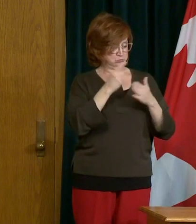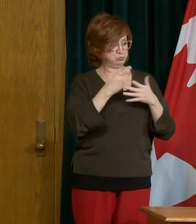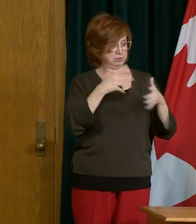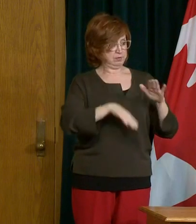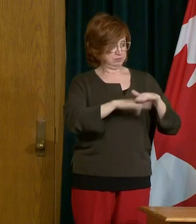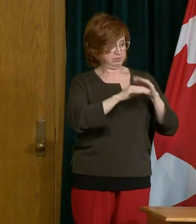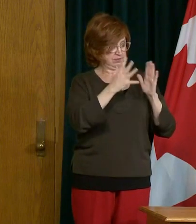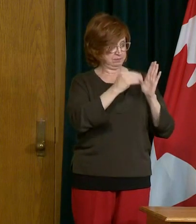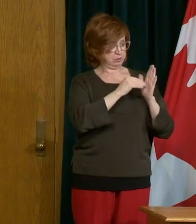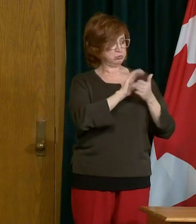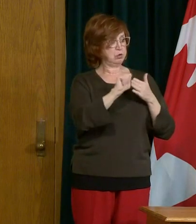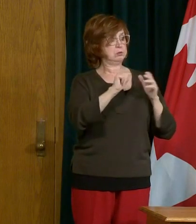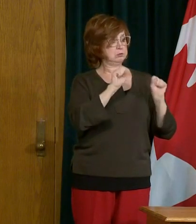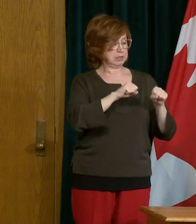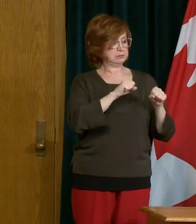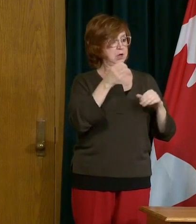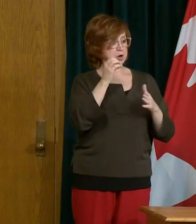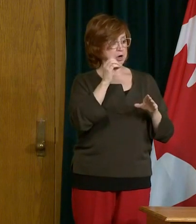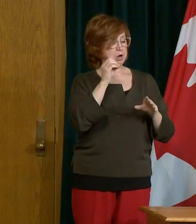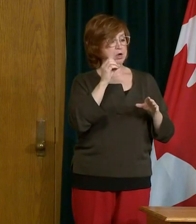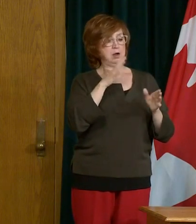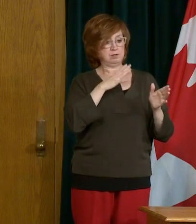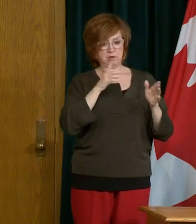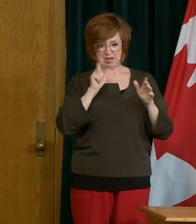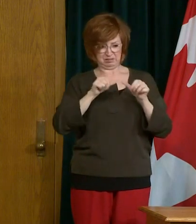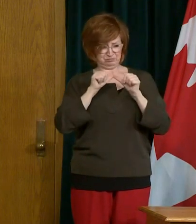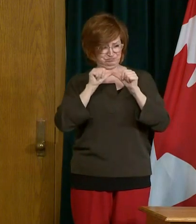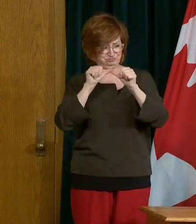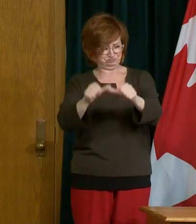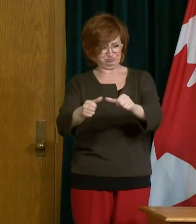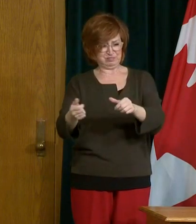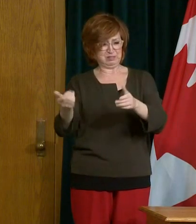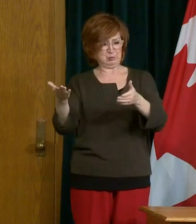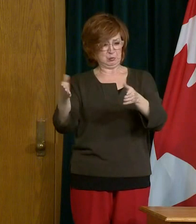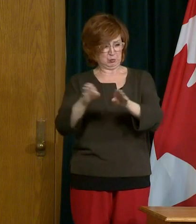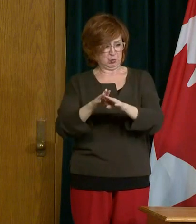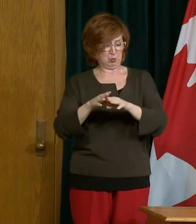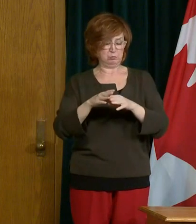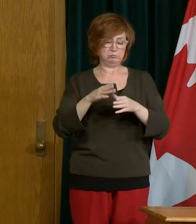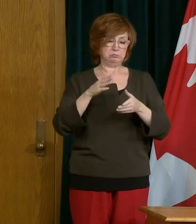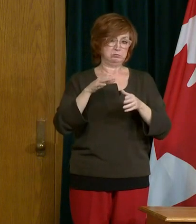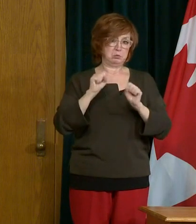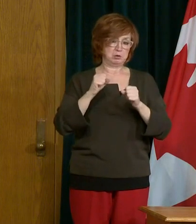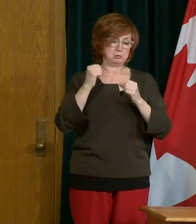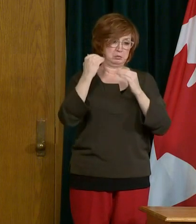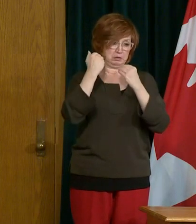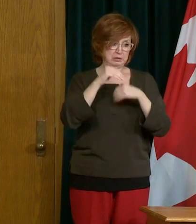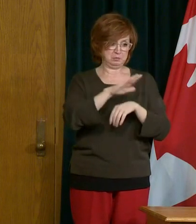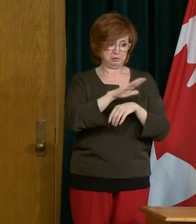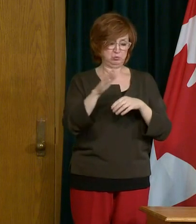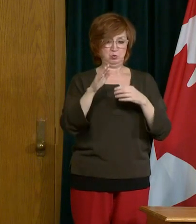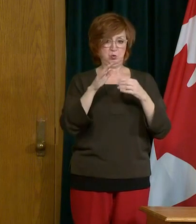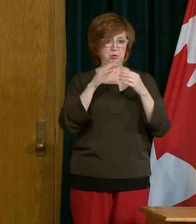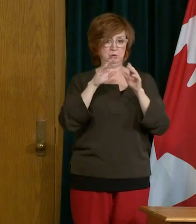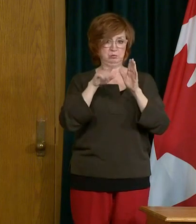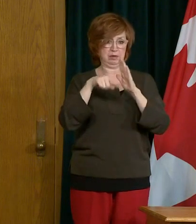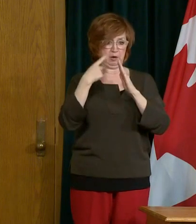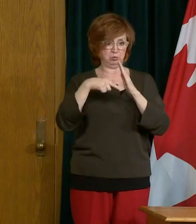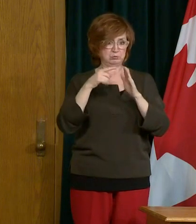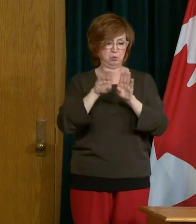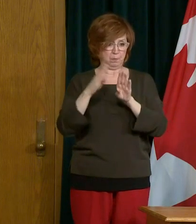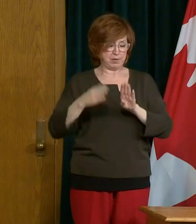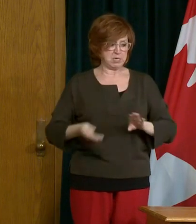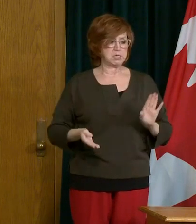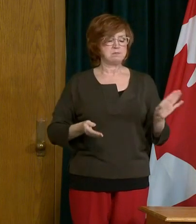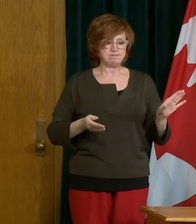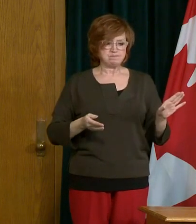is required to remain closed or continue to substantially curtail their operations after May the 19th, you will